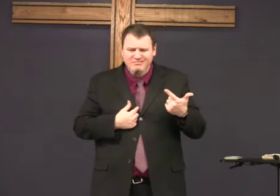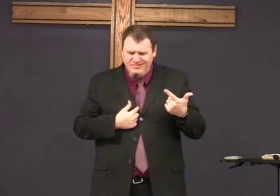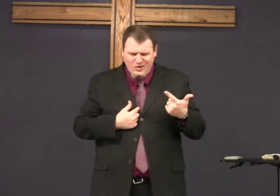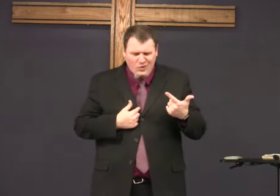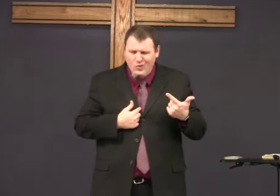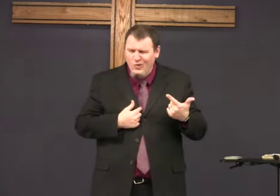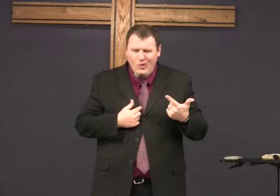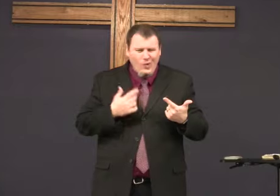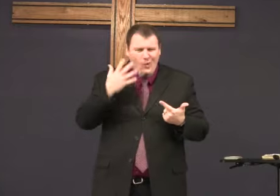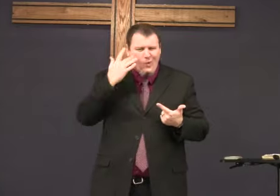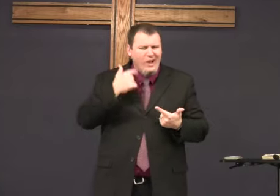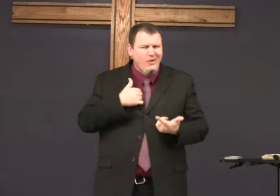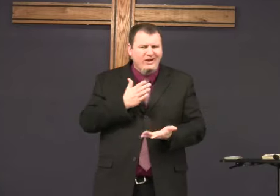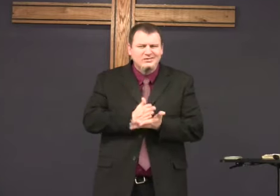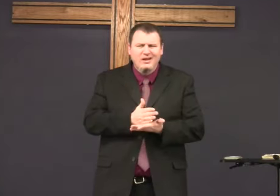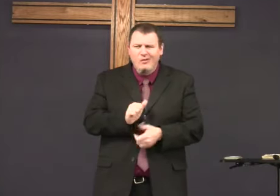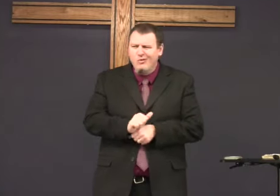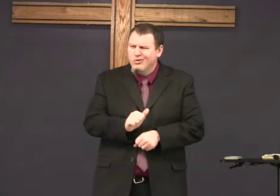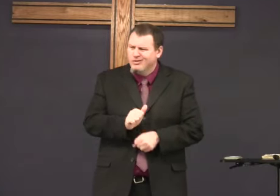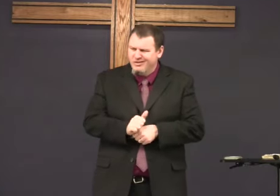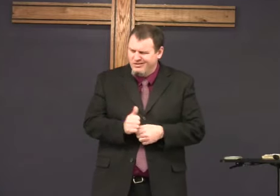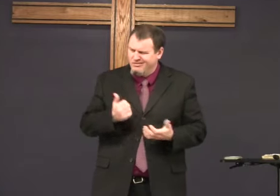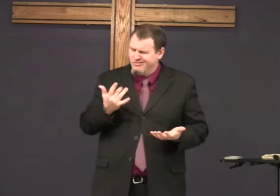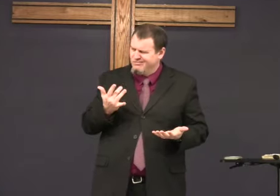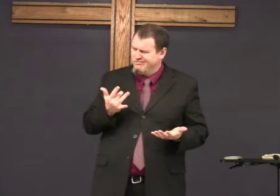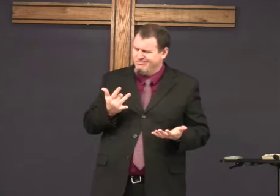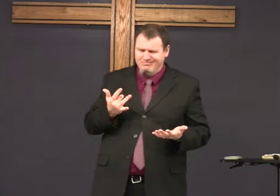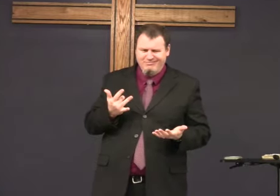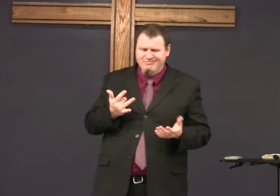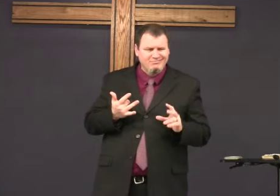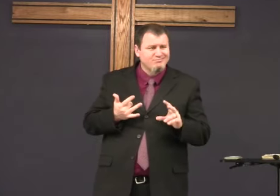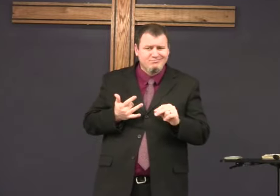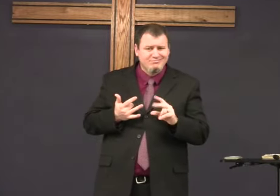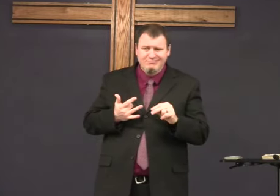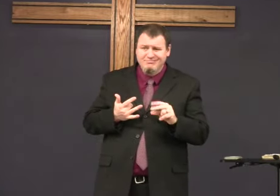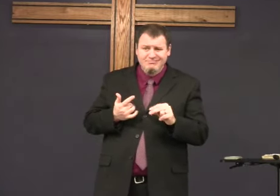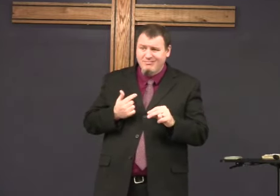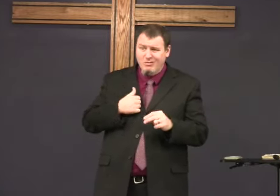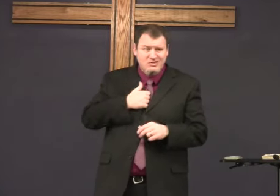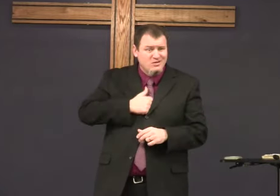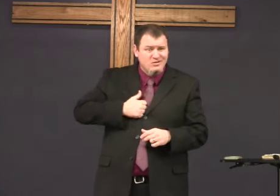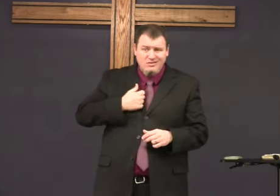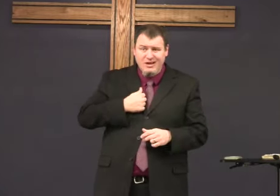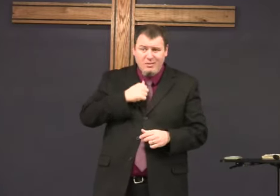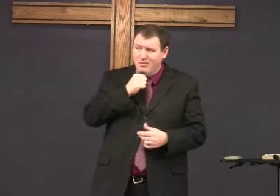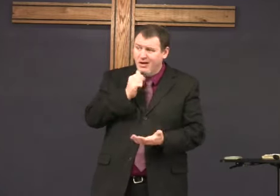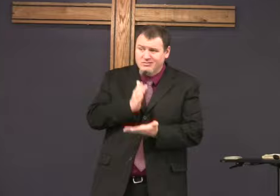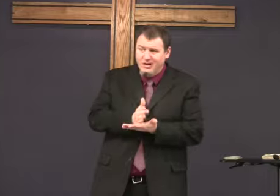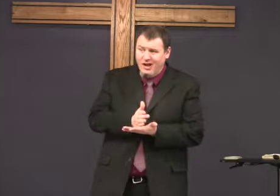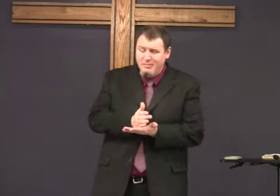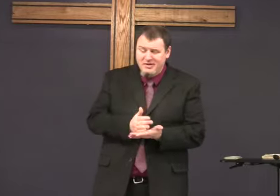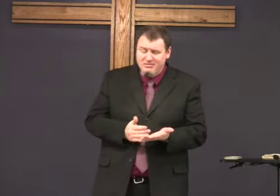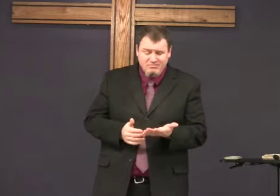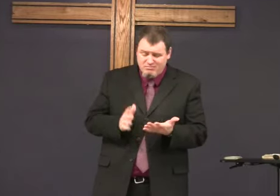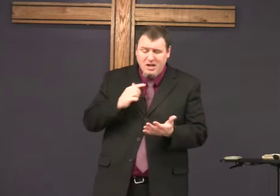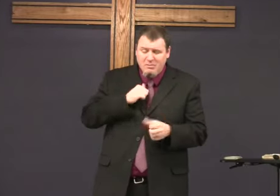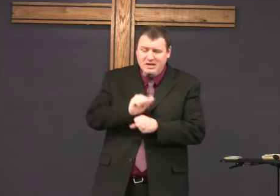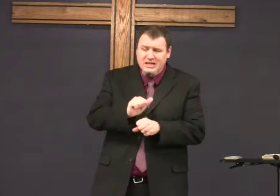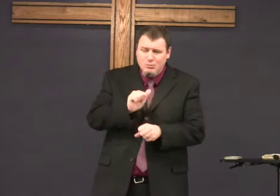who called me here. Why would I stop doing the work here where I'm at? I'm sorry, I'm not going to